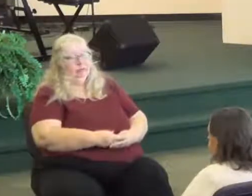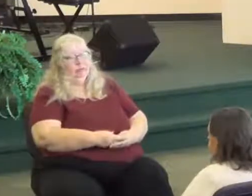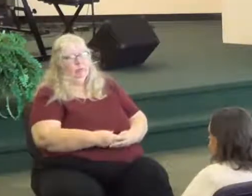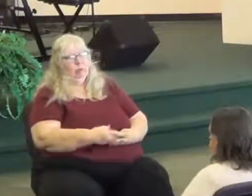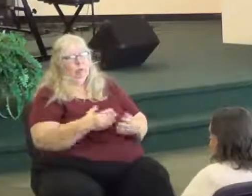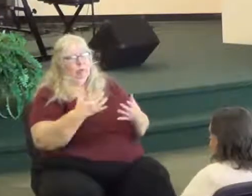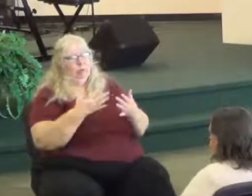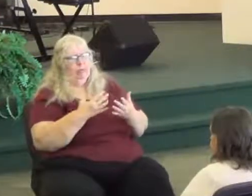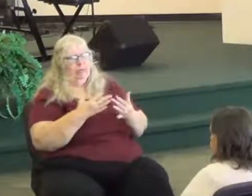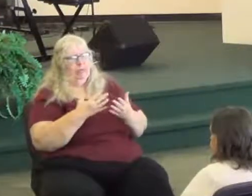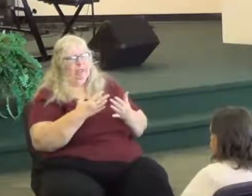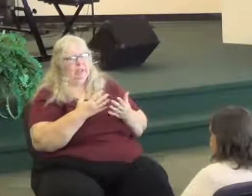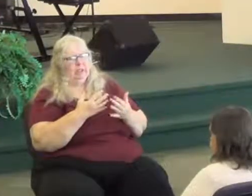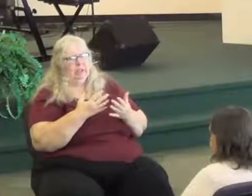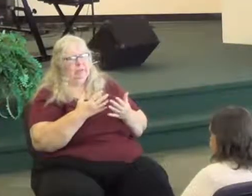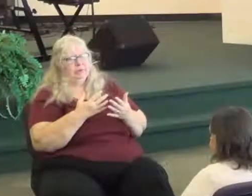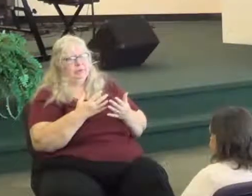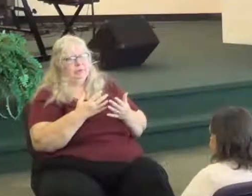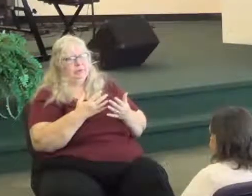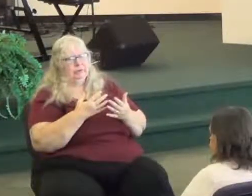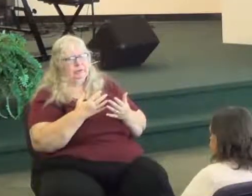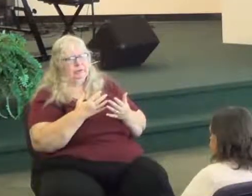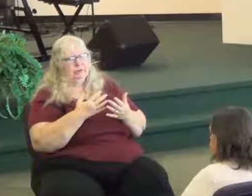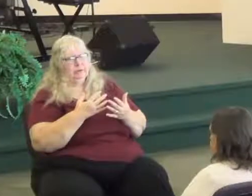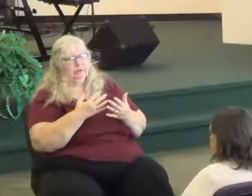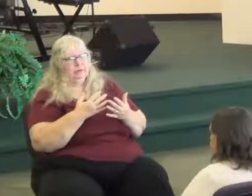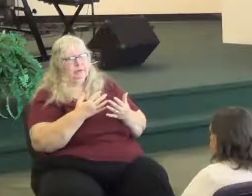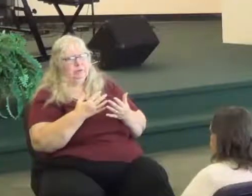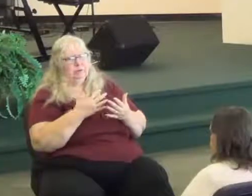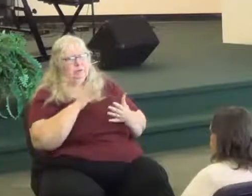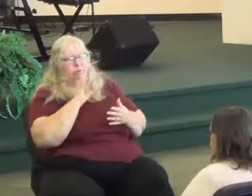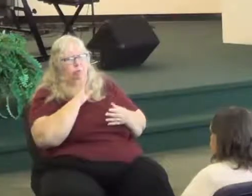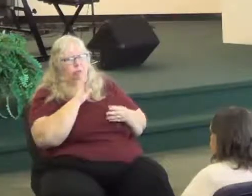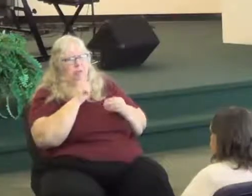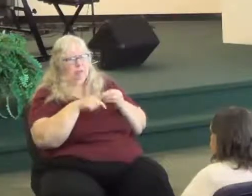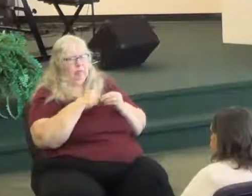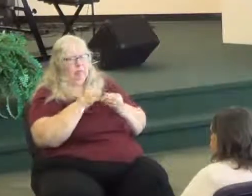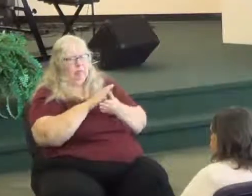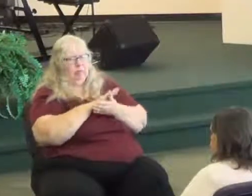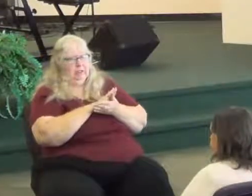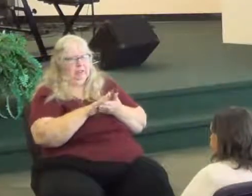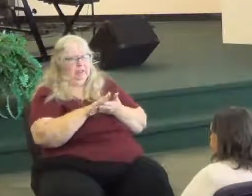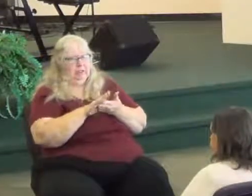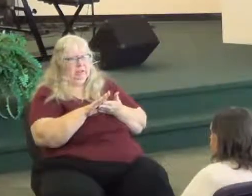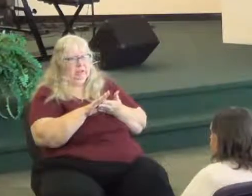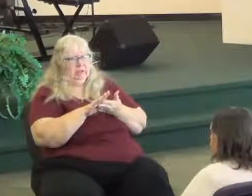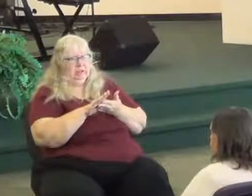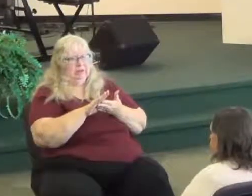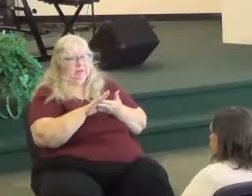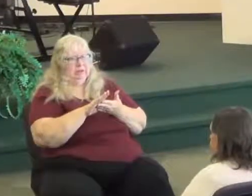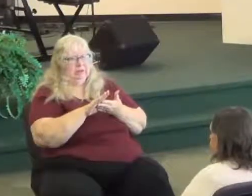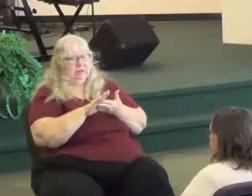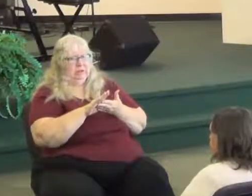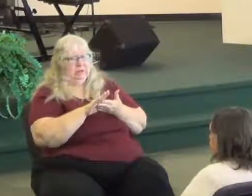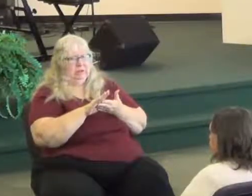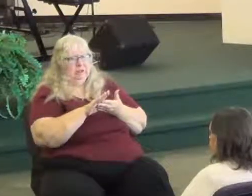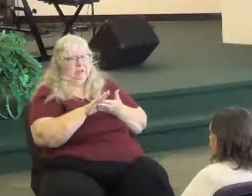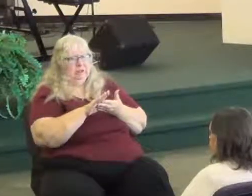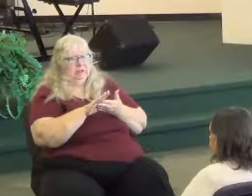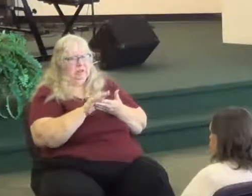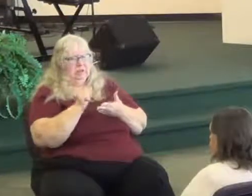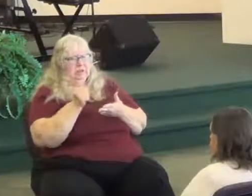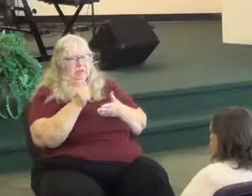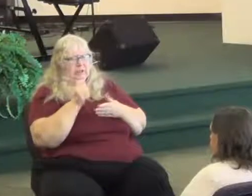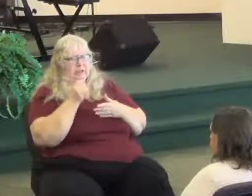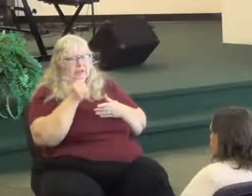Wait a second. You go back. When he talks about cleansing them, he uses katharizo, to cleanse. If